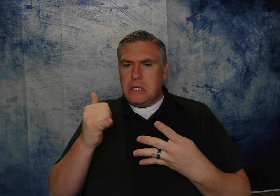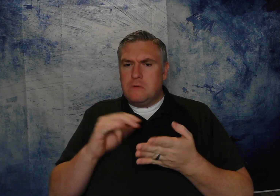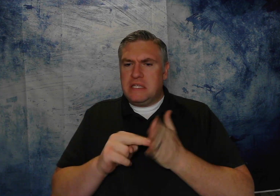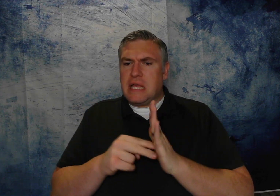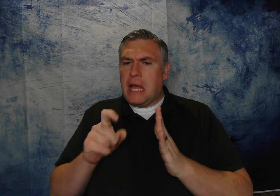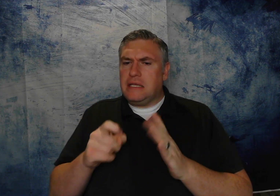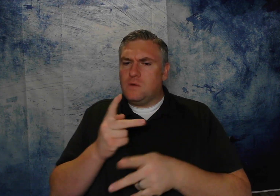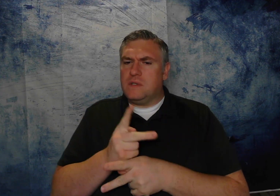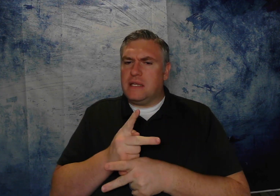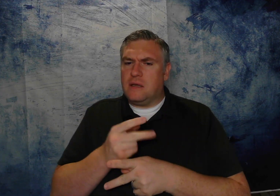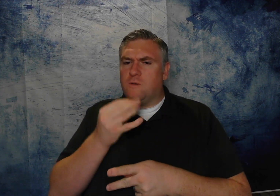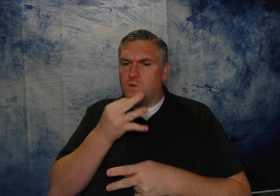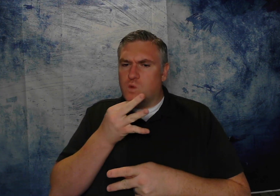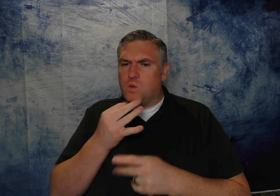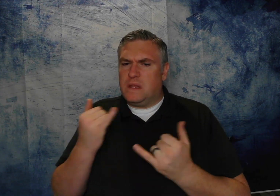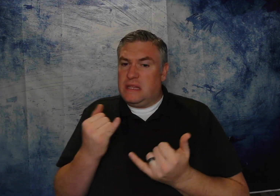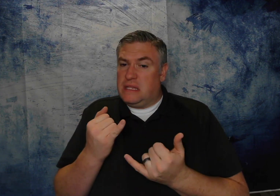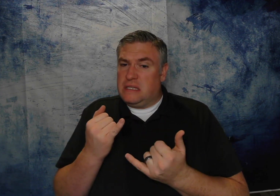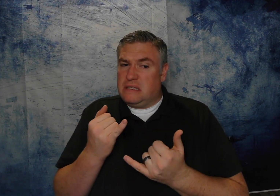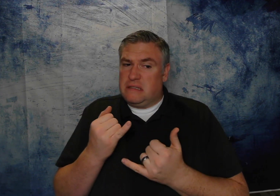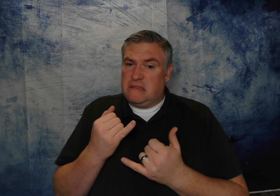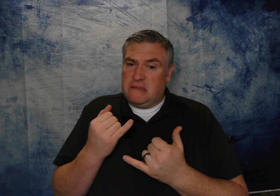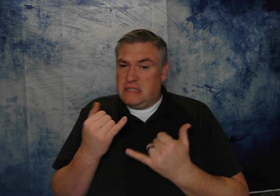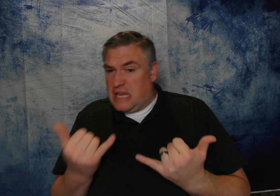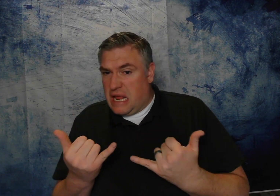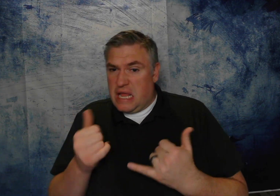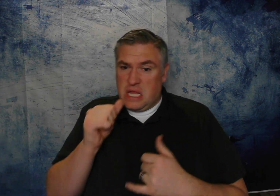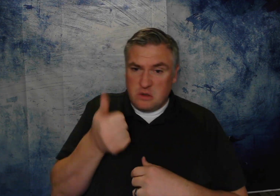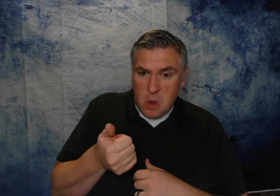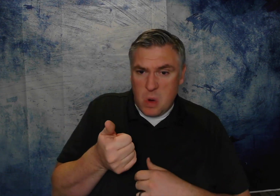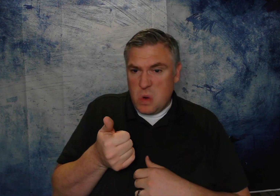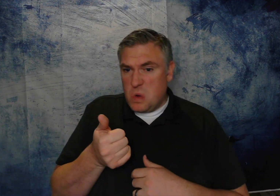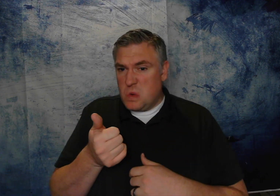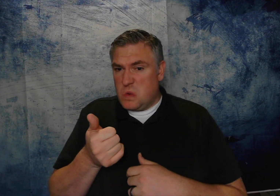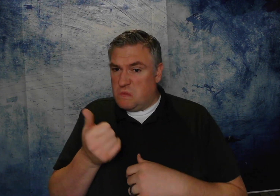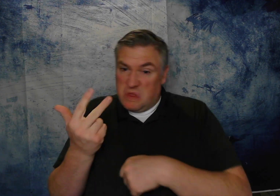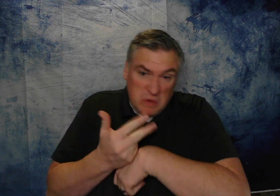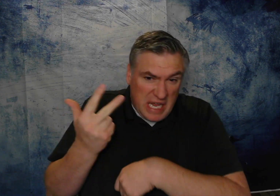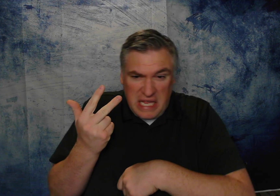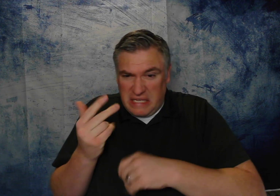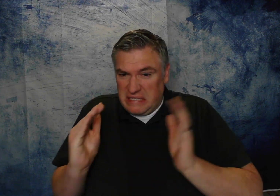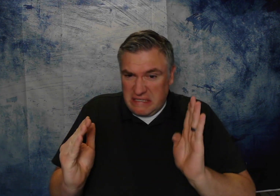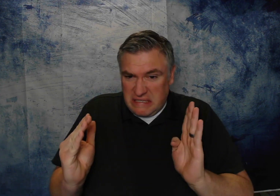hours, we need to take care of it. Yellow means soon. Now, tomorrow, maybe